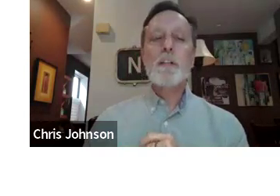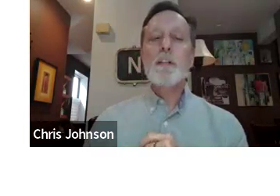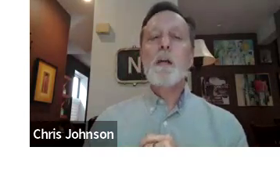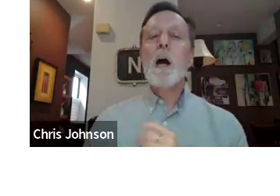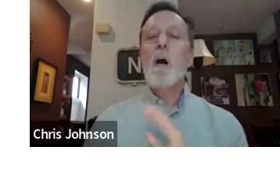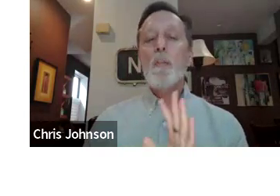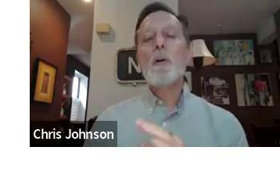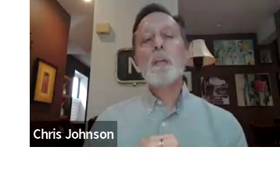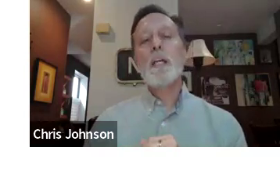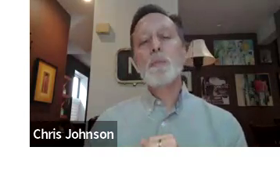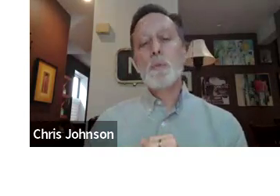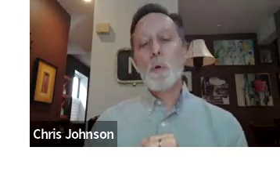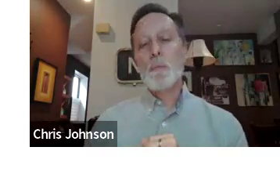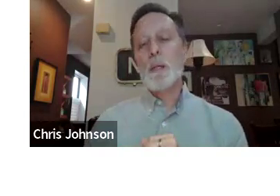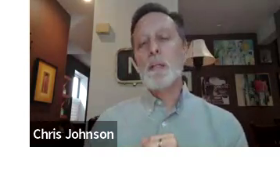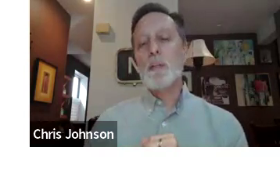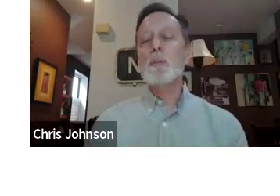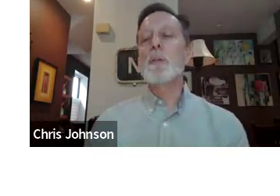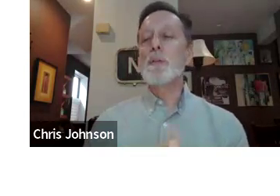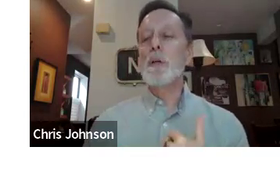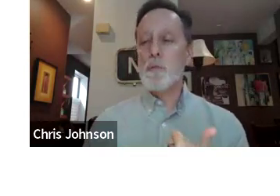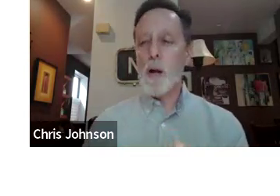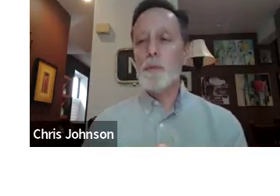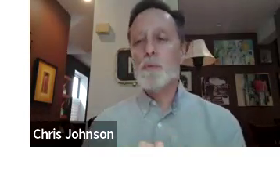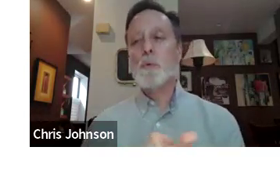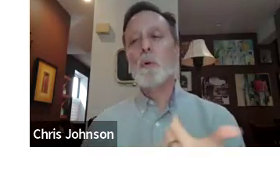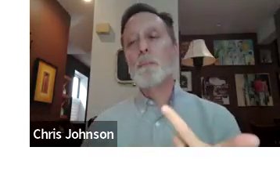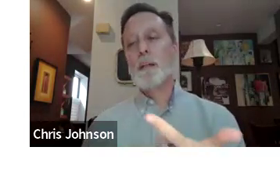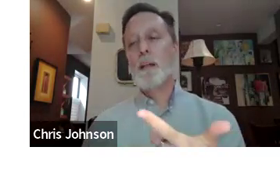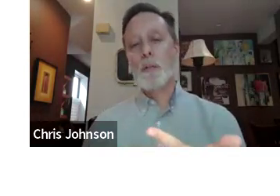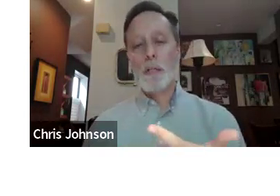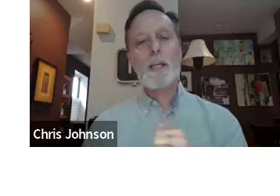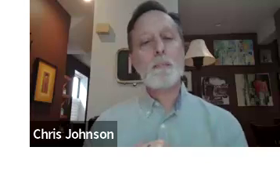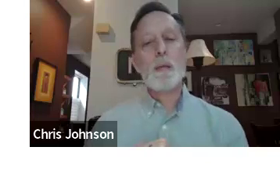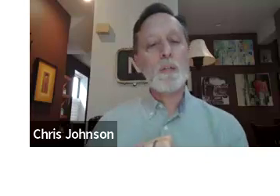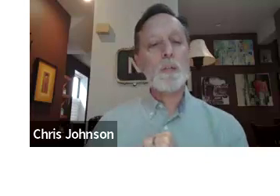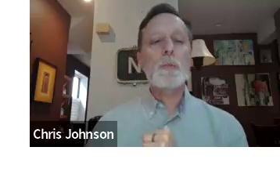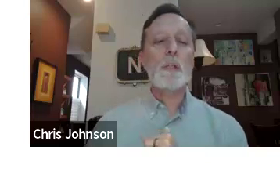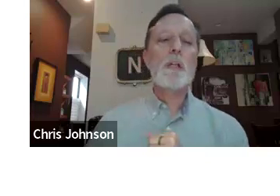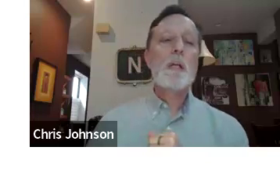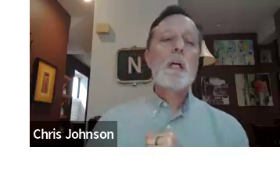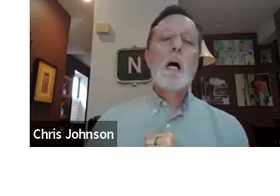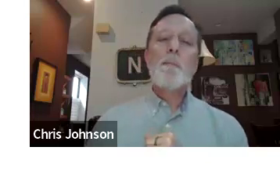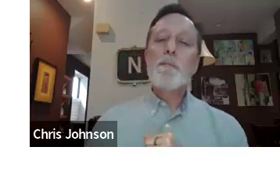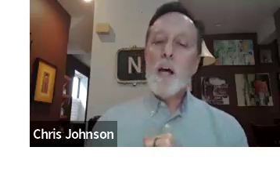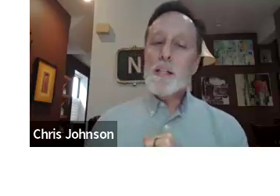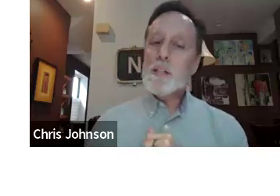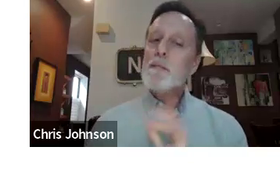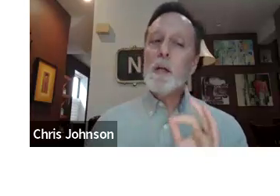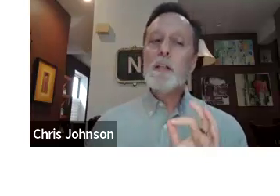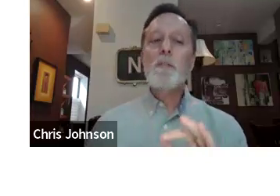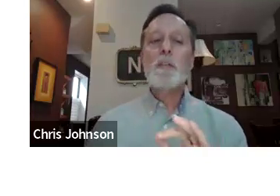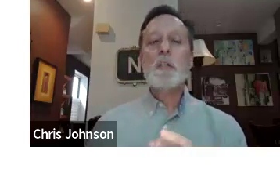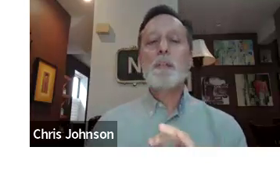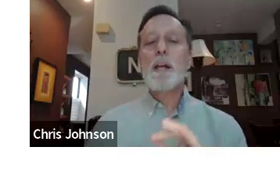typically covered, although named storms may be excluded. So tropical storms and hurricanes may be excluded.